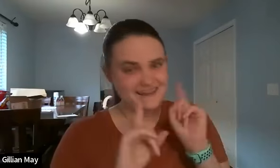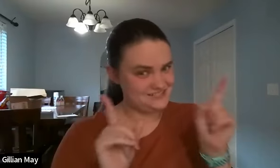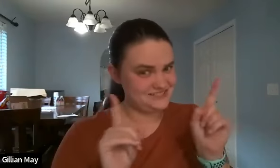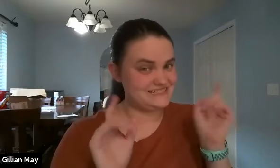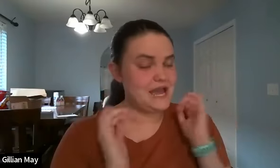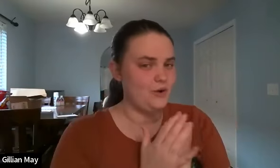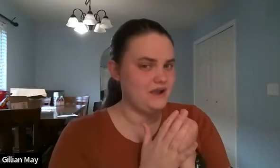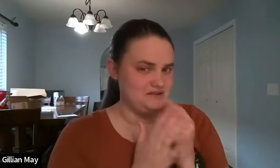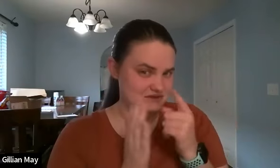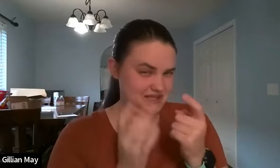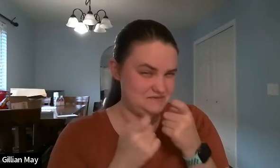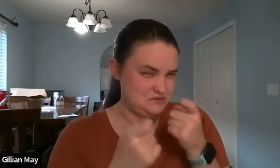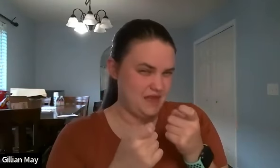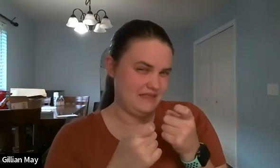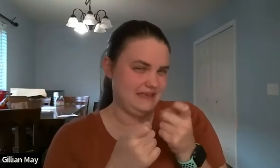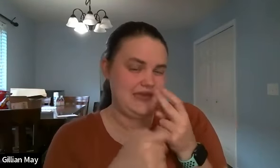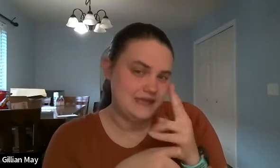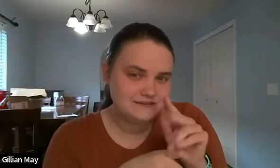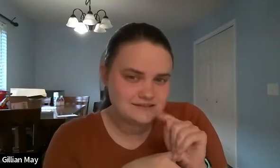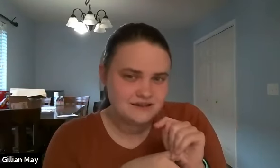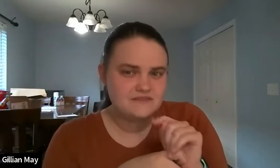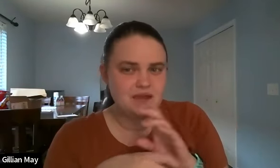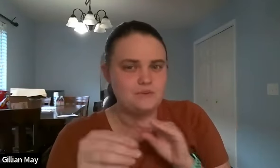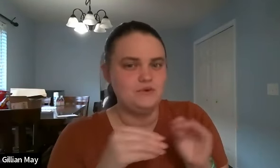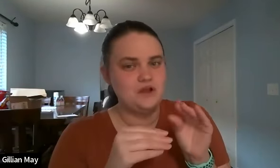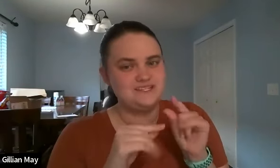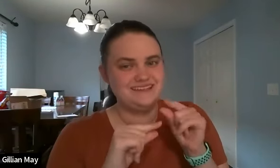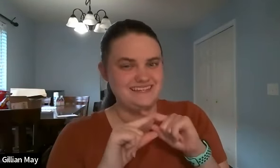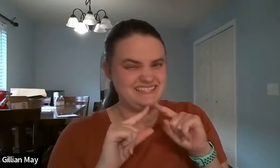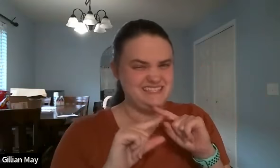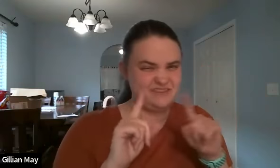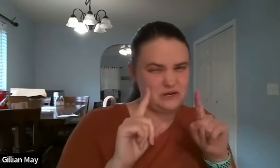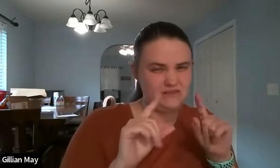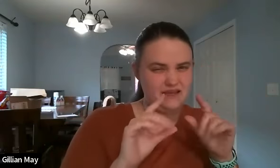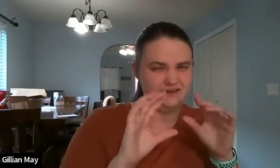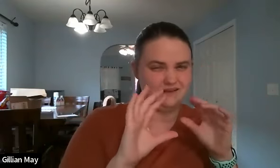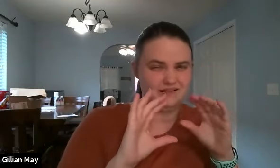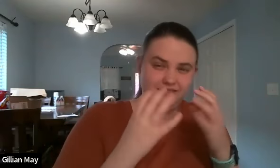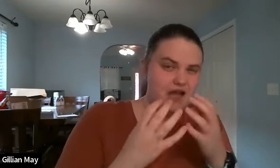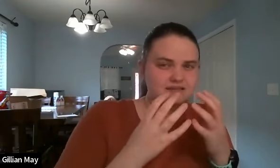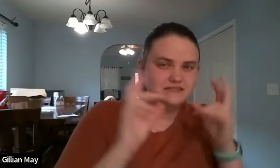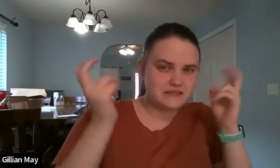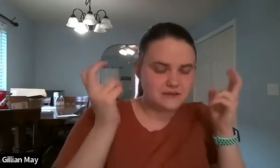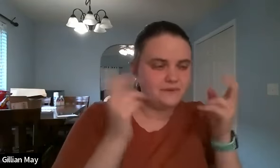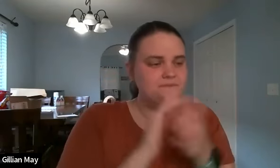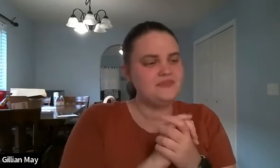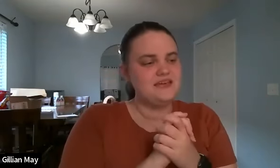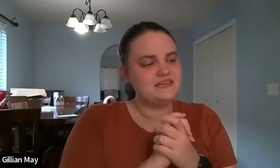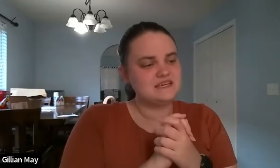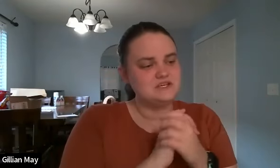actually did to help kind of give you that like hint that we're moving on to like the different like class theme is I